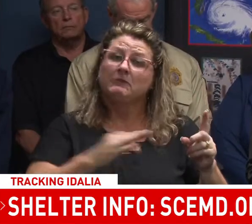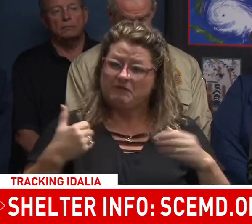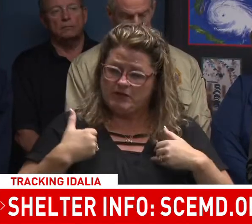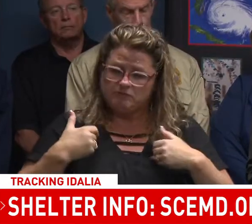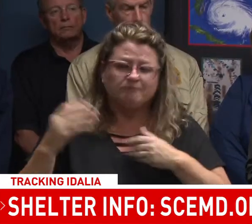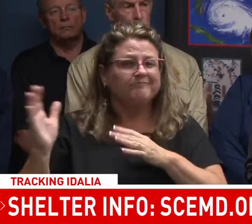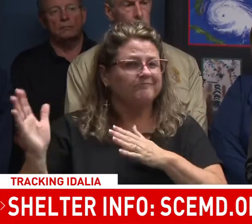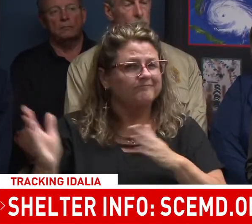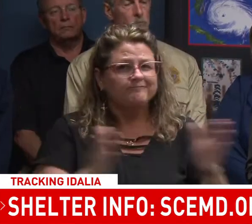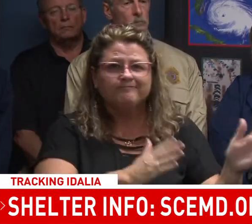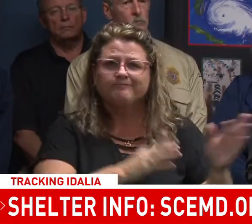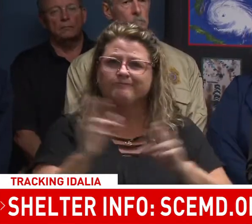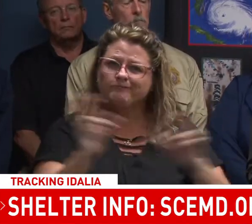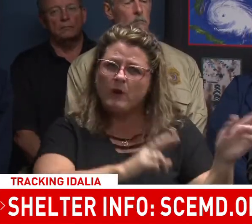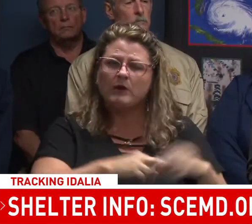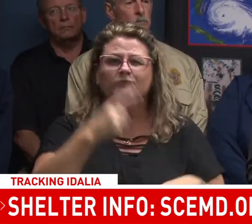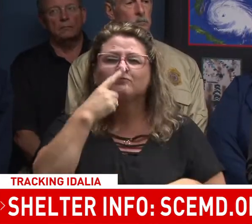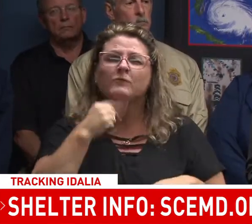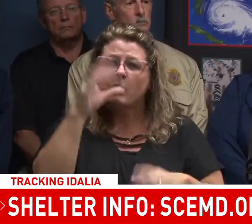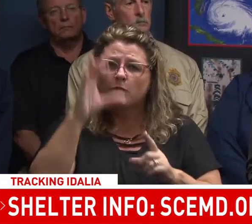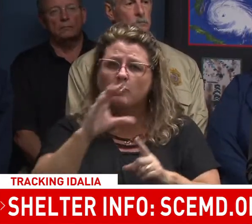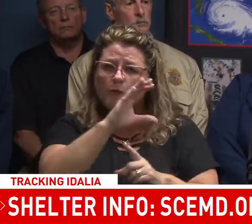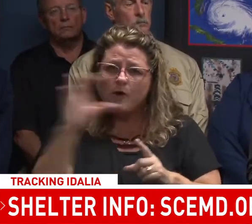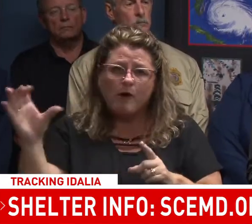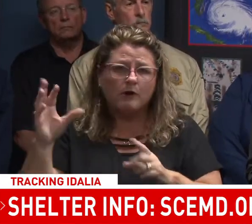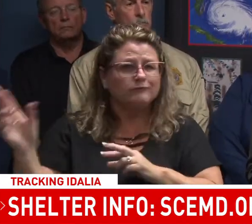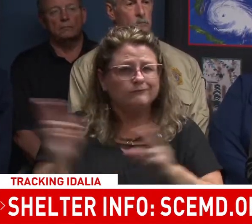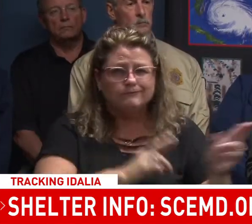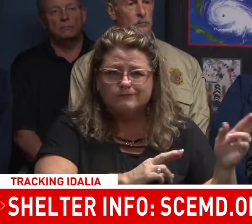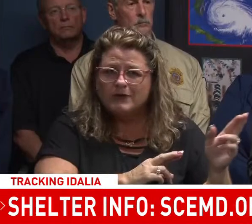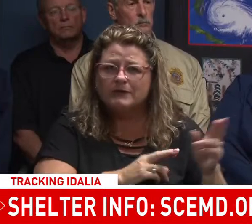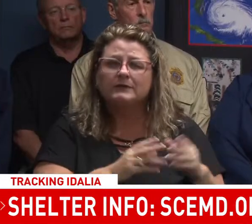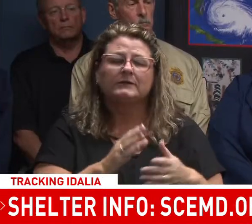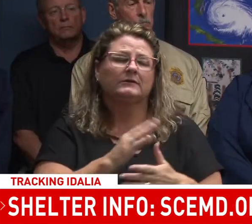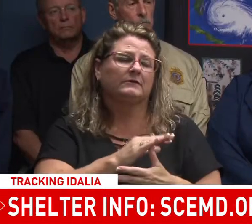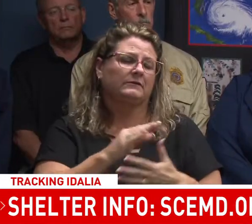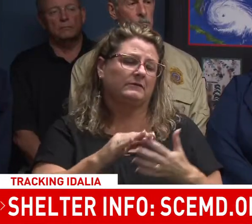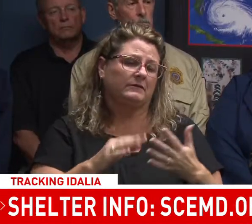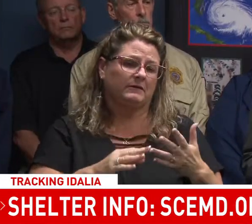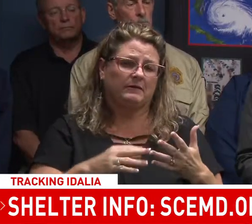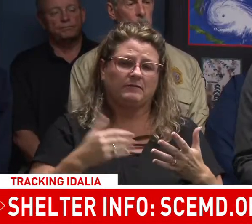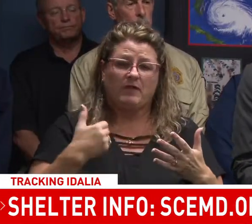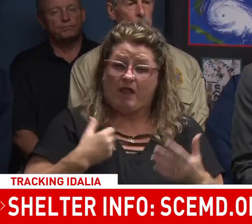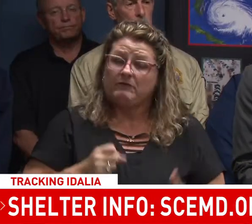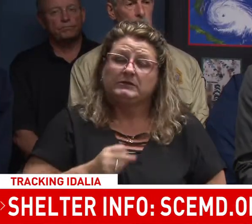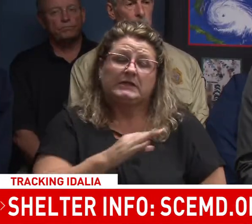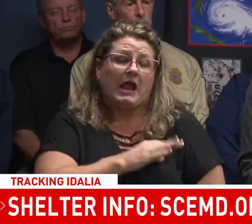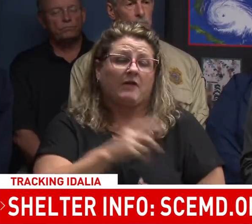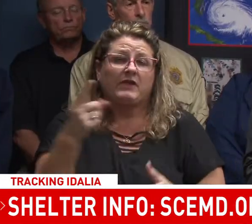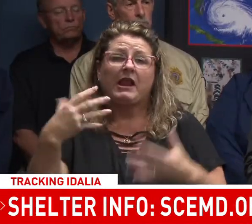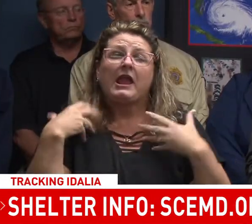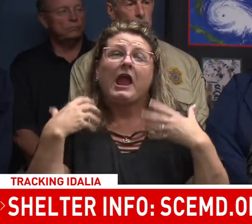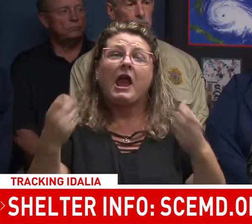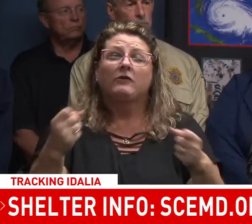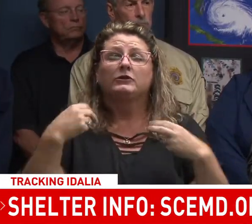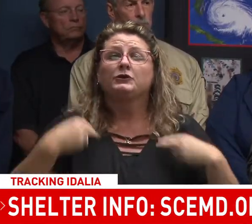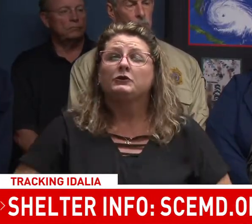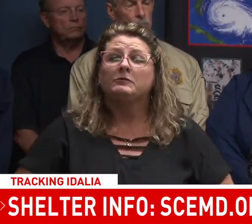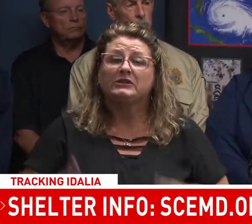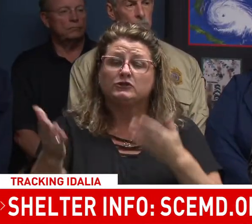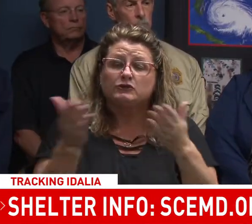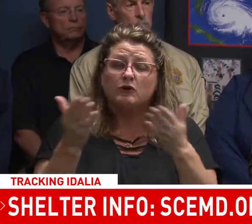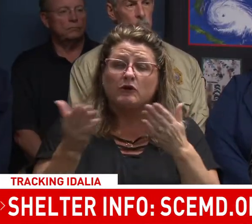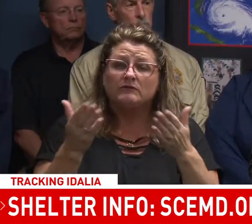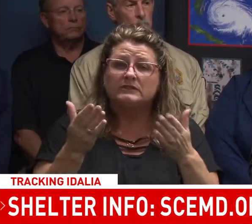prepared, ready to go. Red Cross staff are ready to go. We have we have staff, Health and Human Services staff